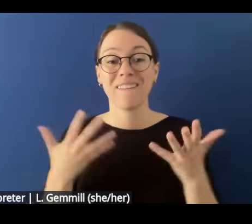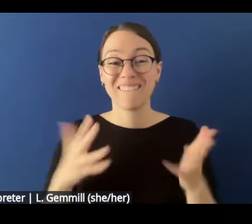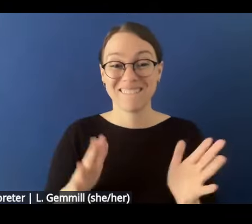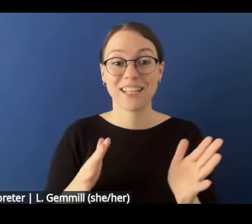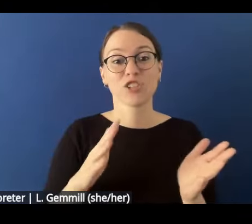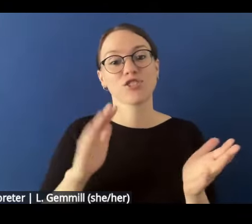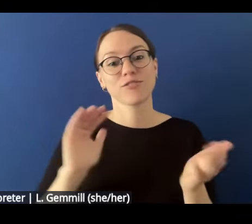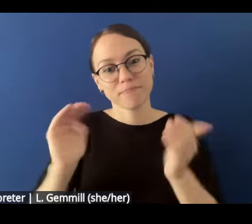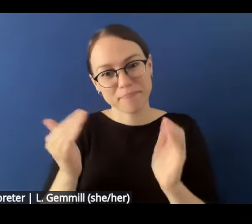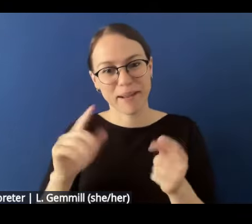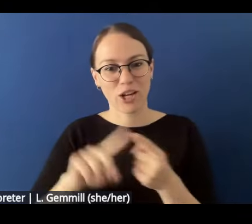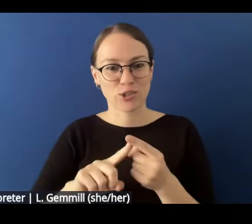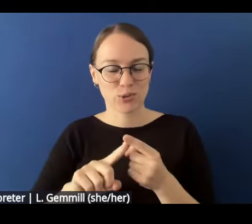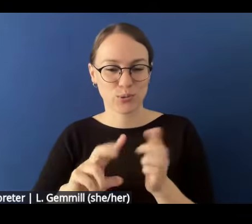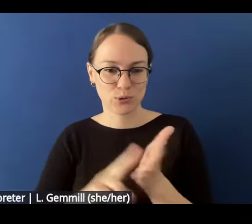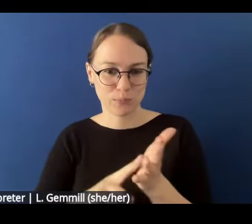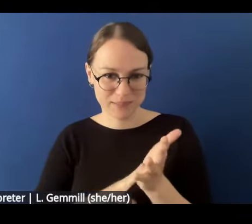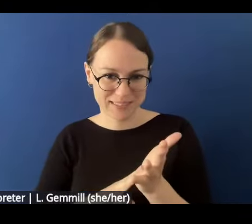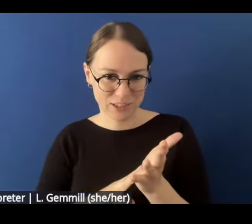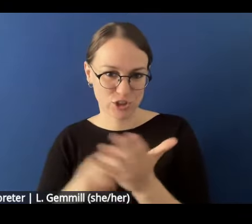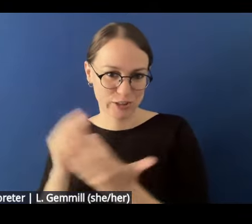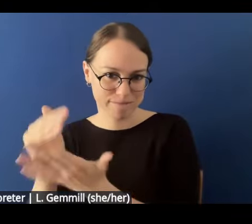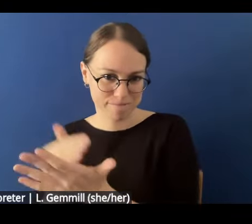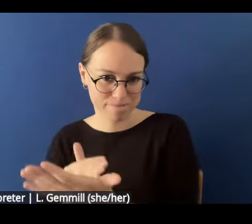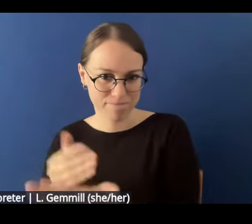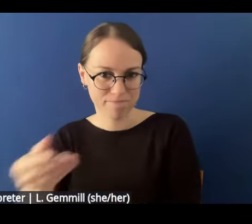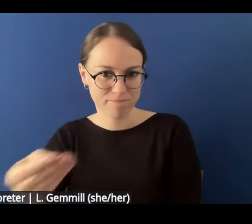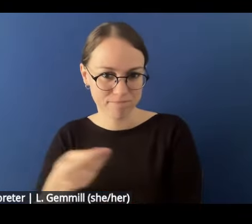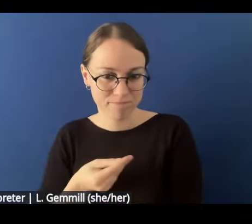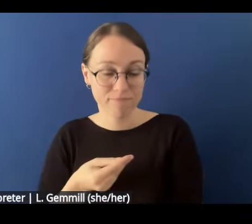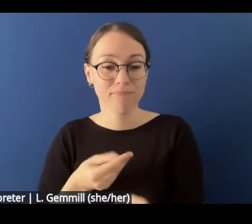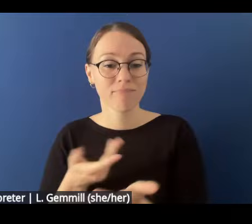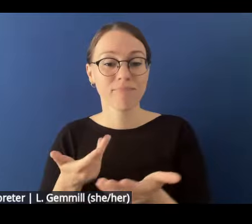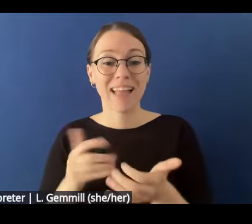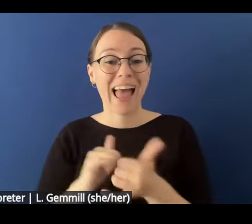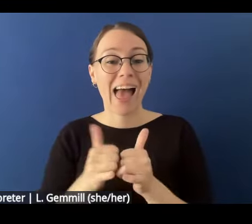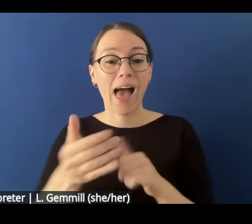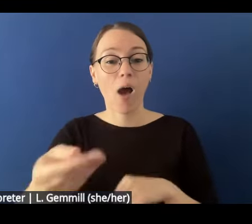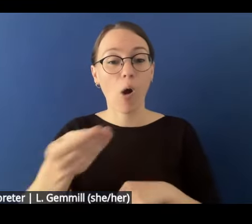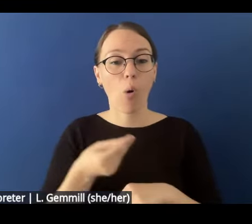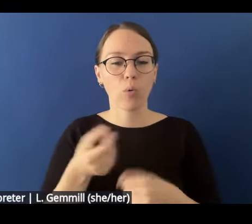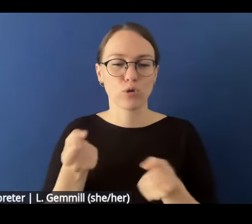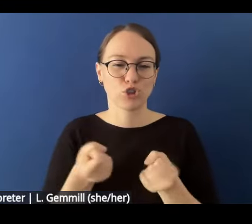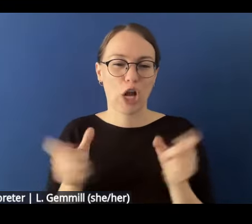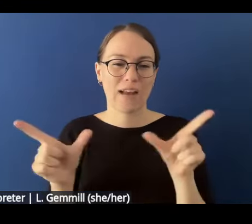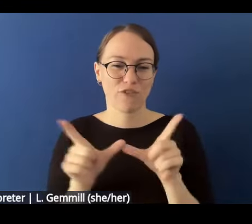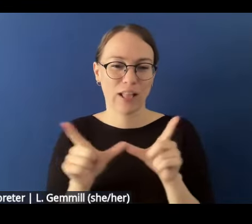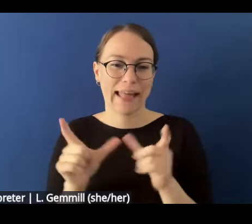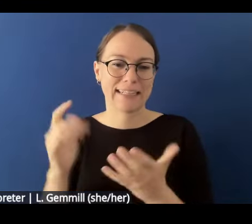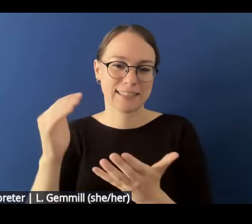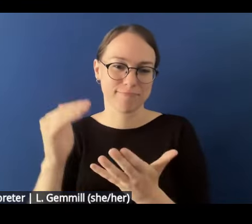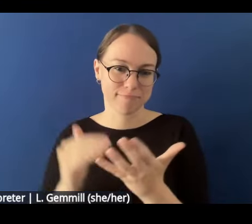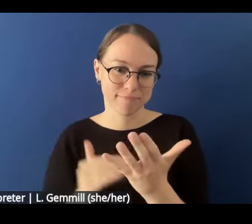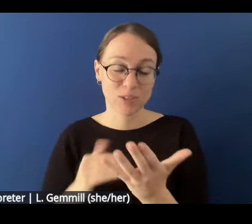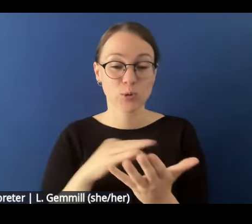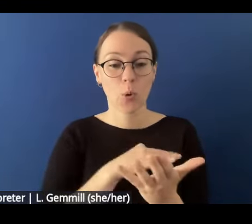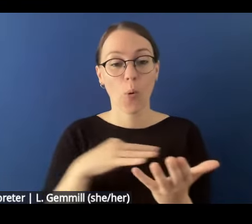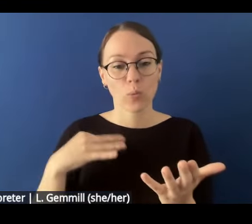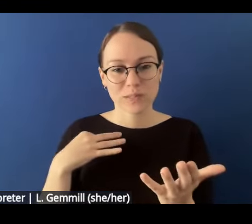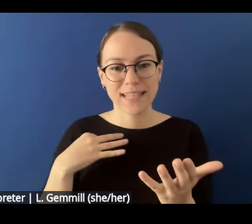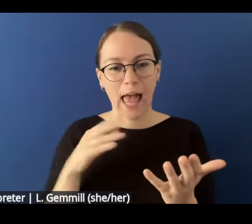provided. The exemplars all came in the form of a driver's license. And so staff had gone through and can match